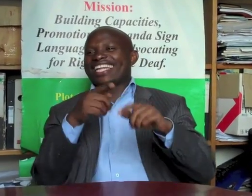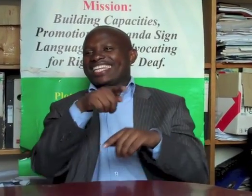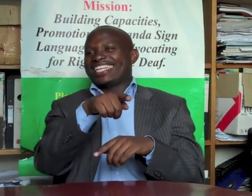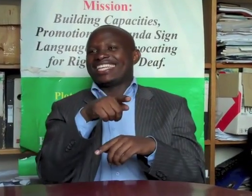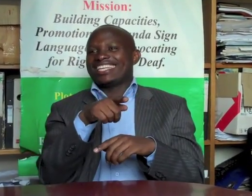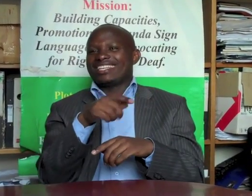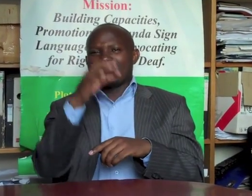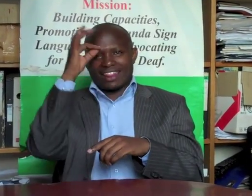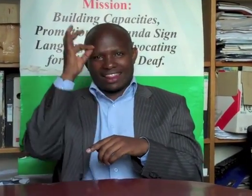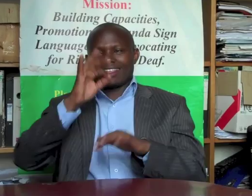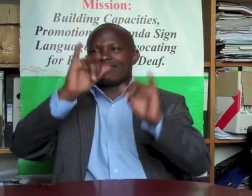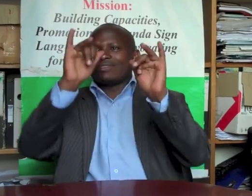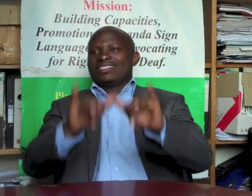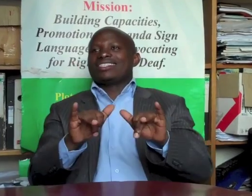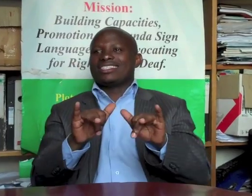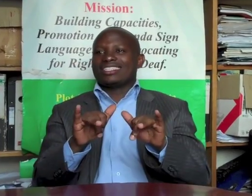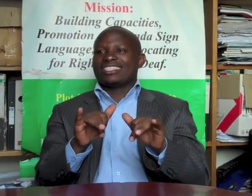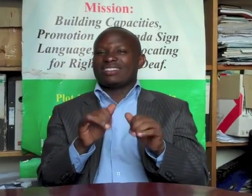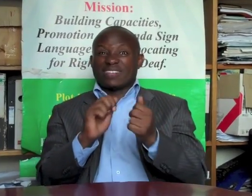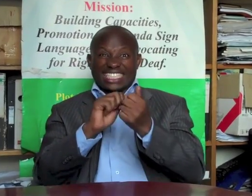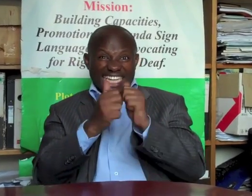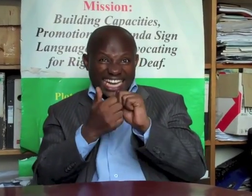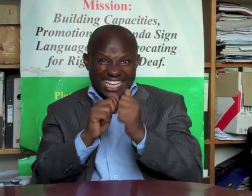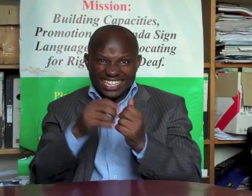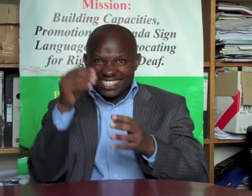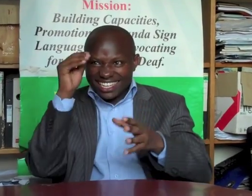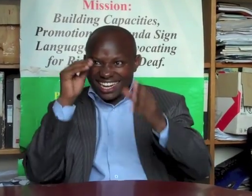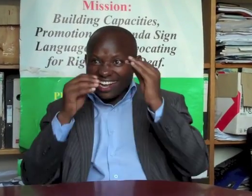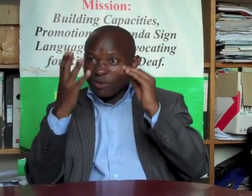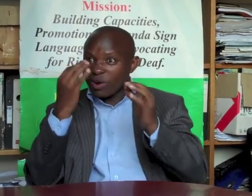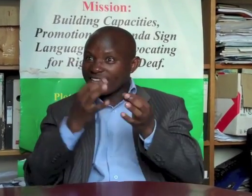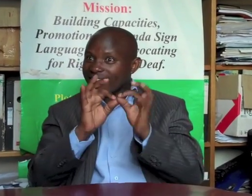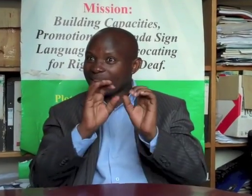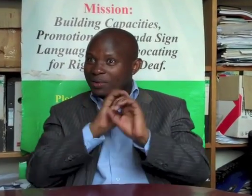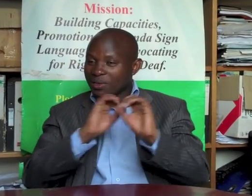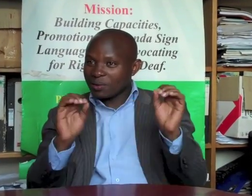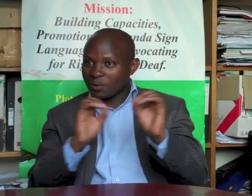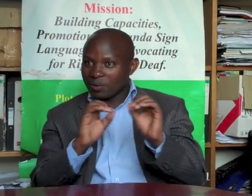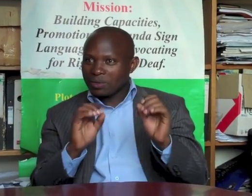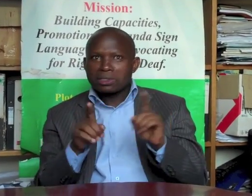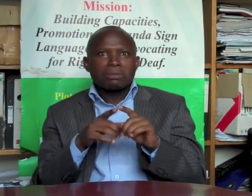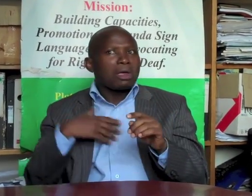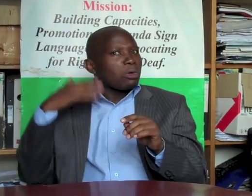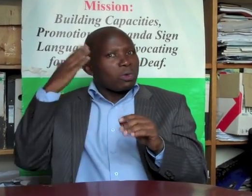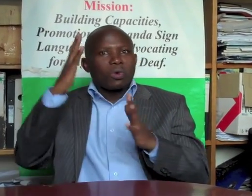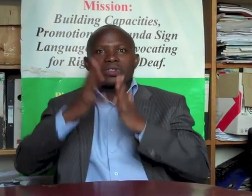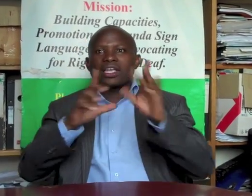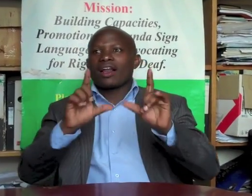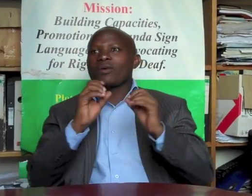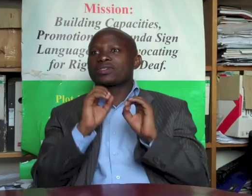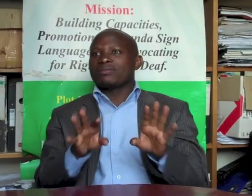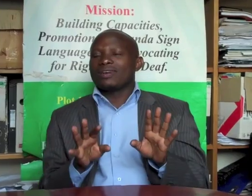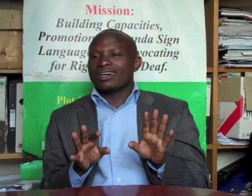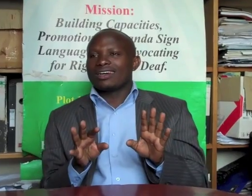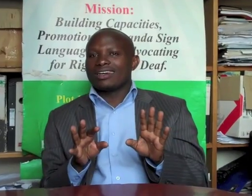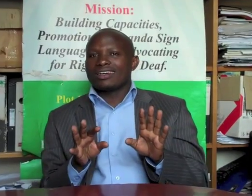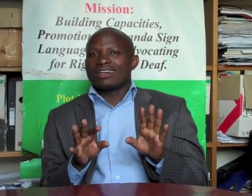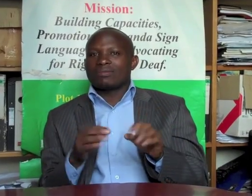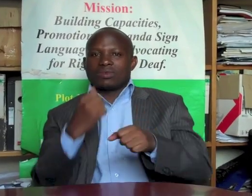my best friends in the hearing schools. So I decided to stay. There were challenges. I didn't know sign language. There